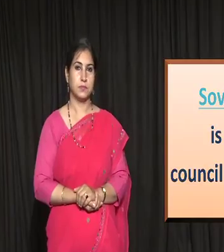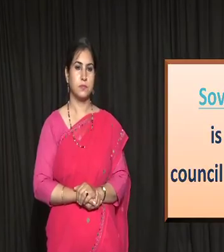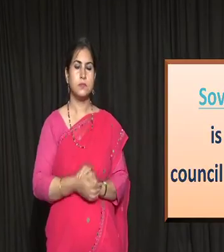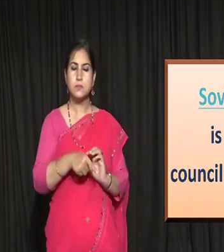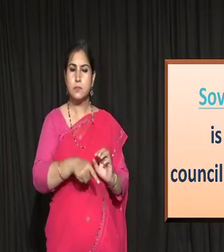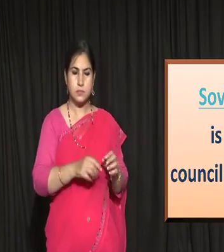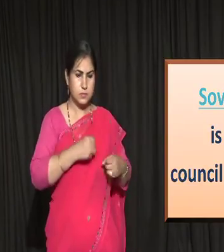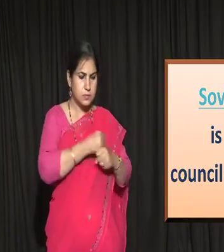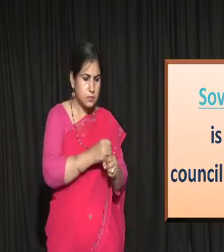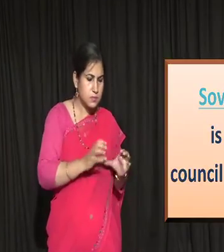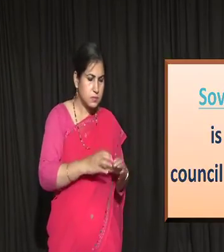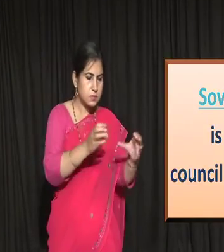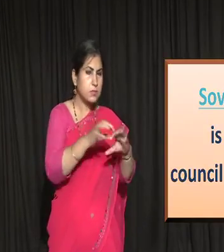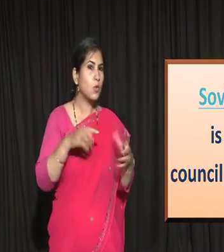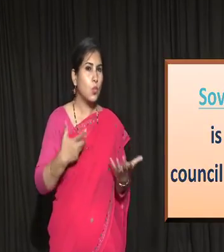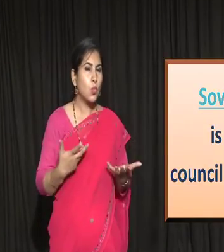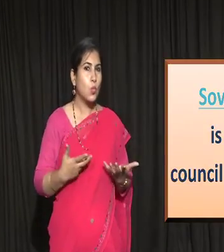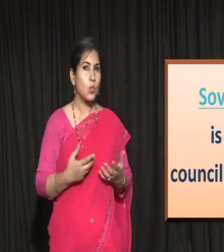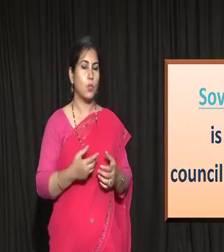Soviet is a council of workers.